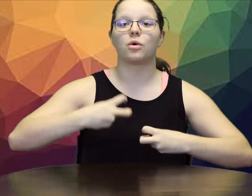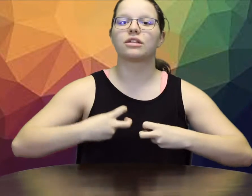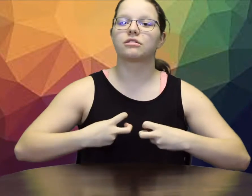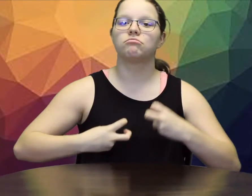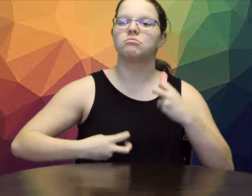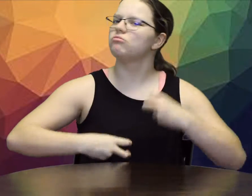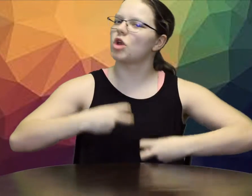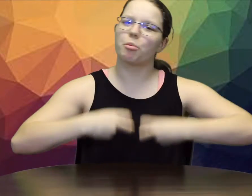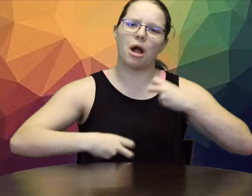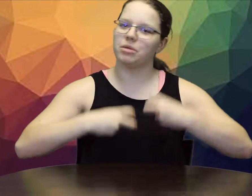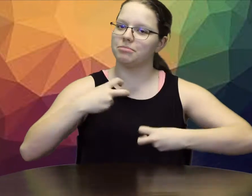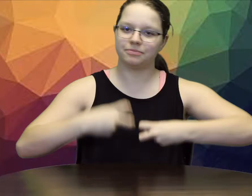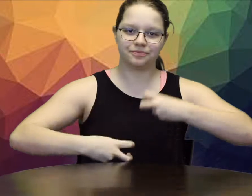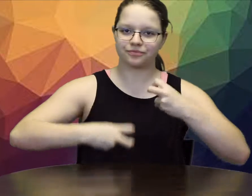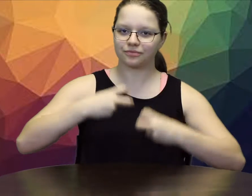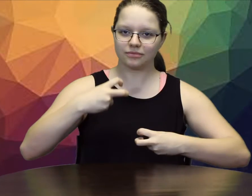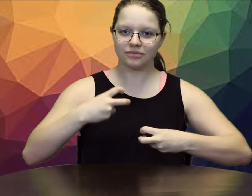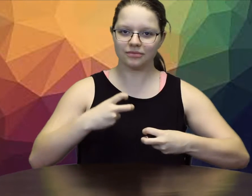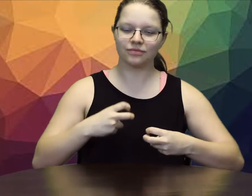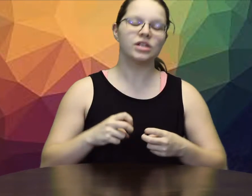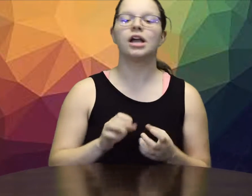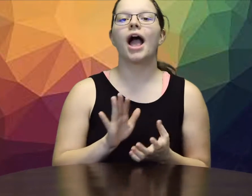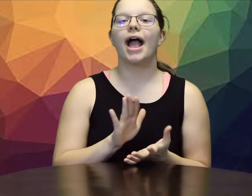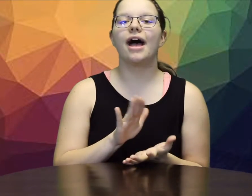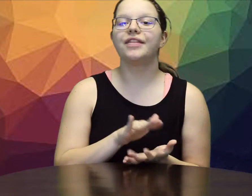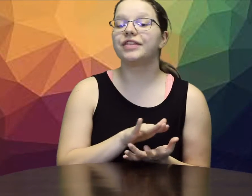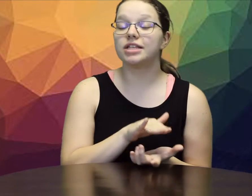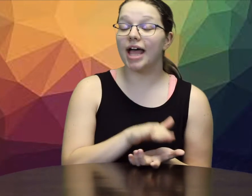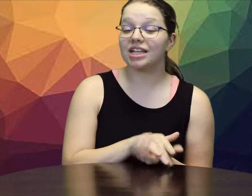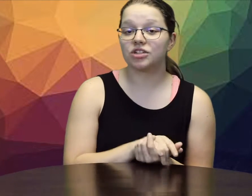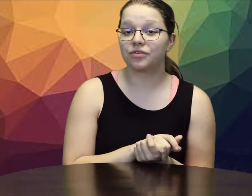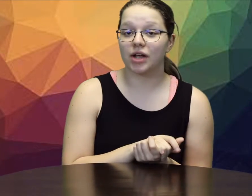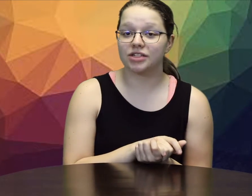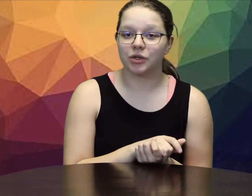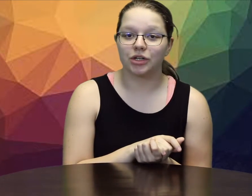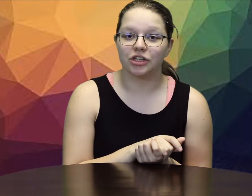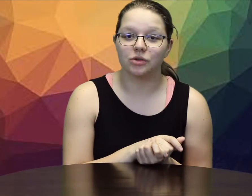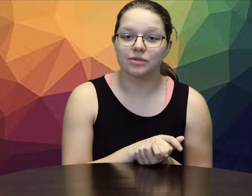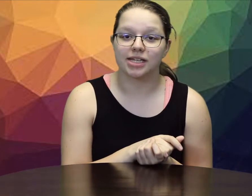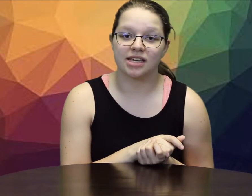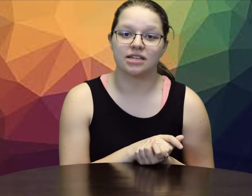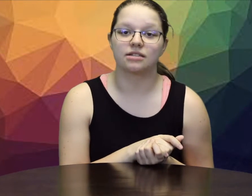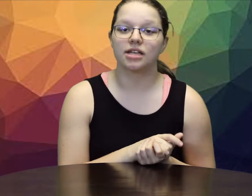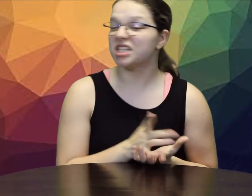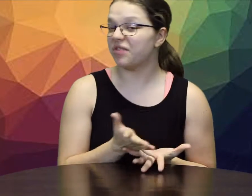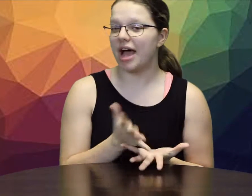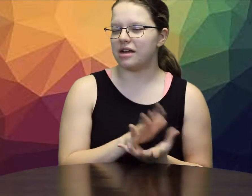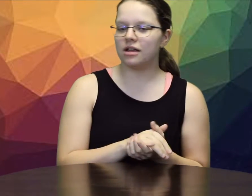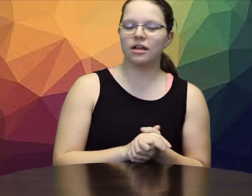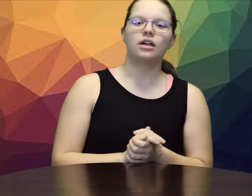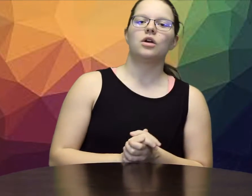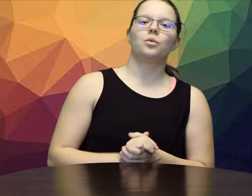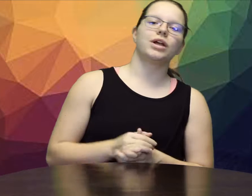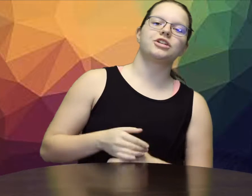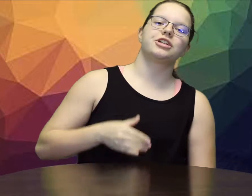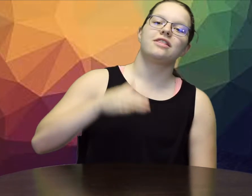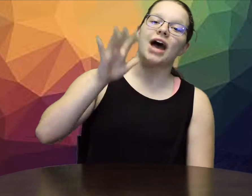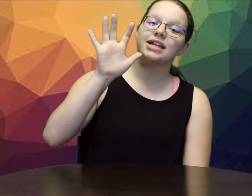forth. No problem. And the last phrase you could use is it's fine, which that is